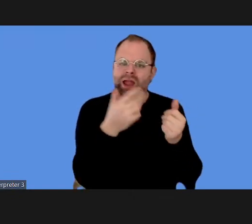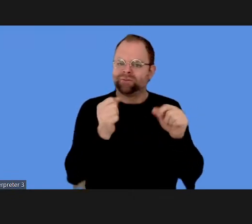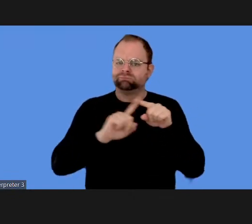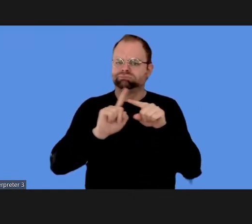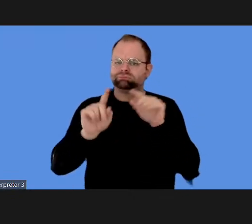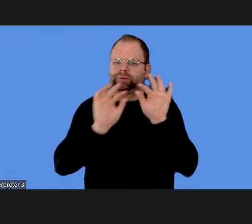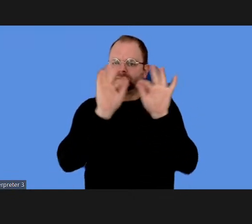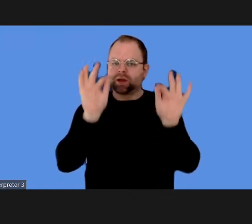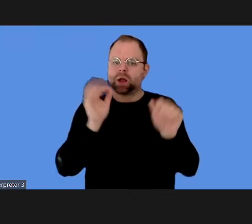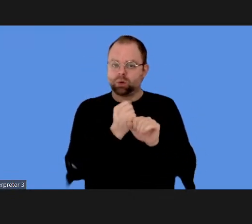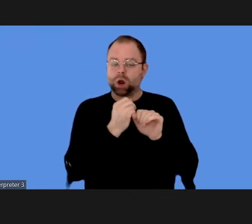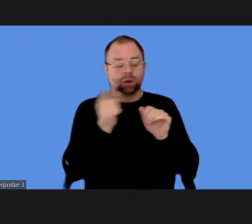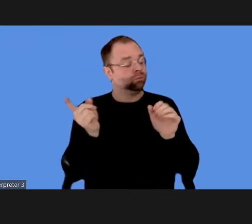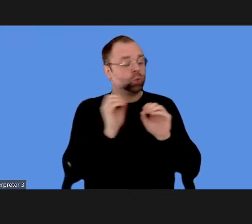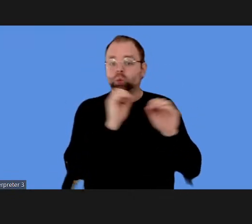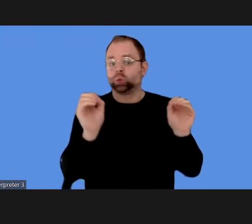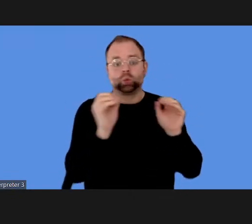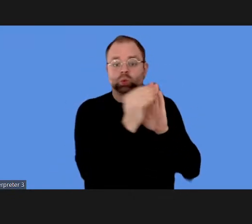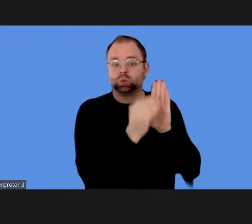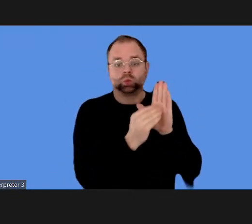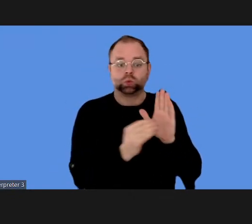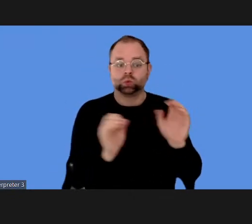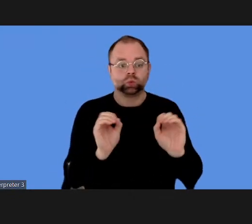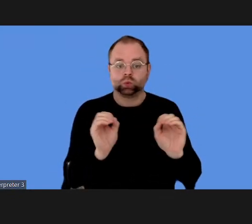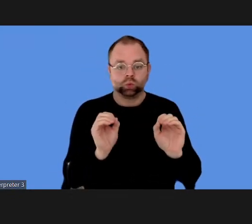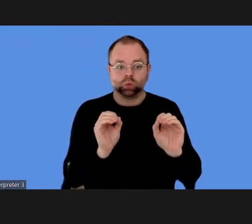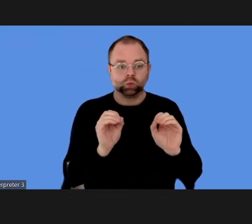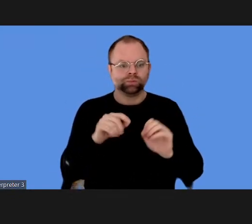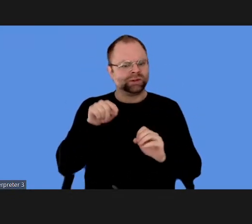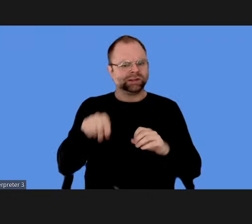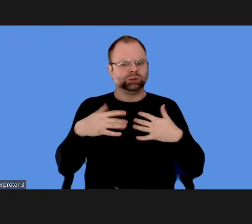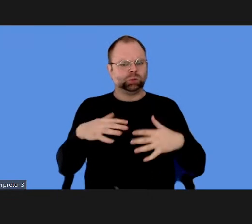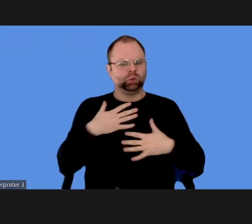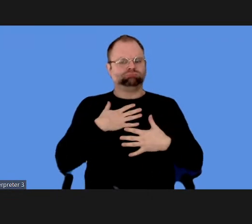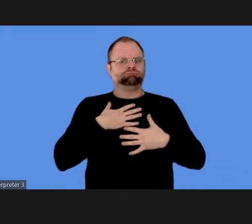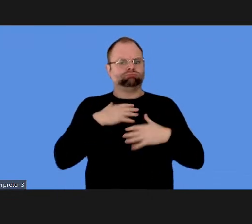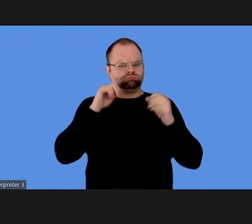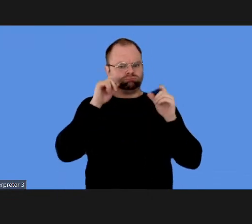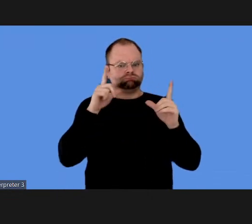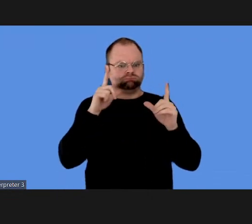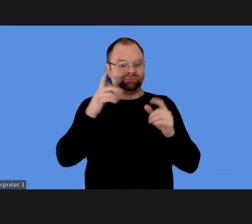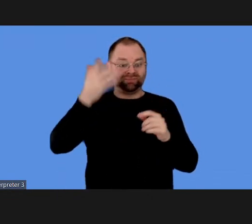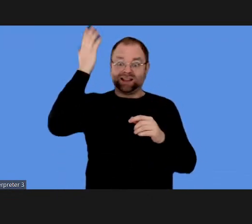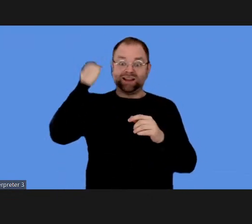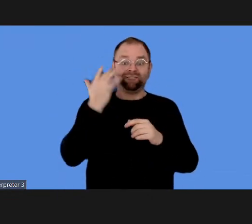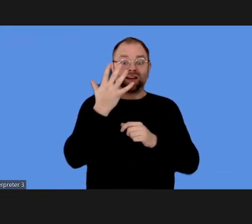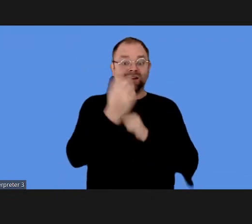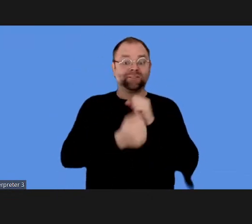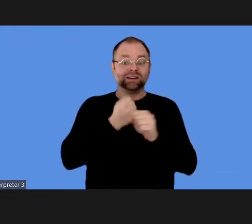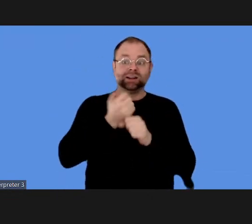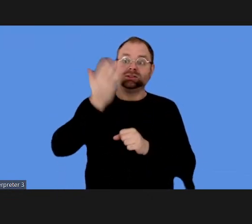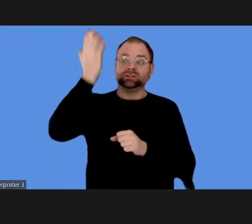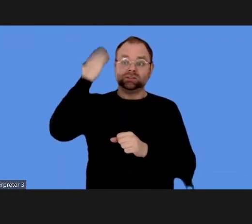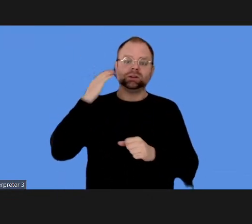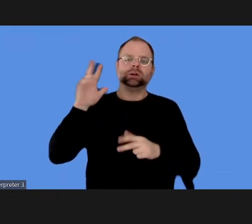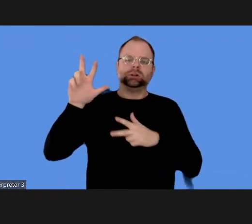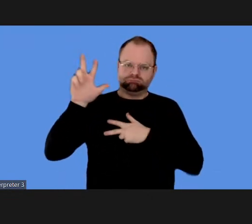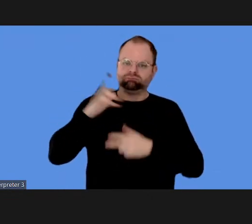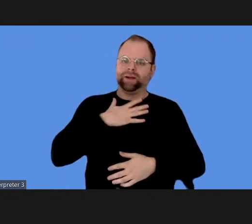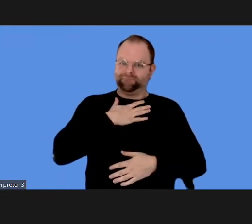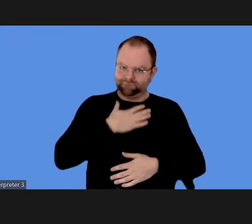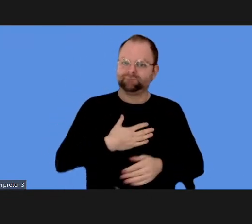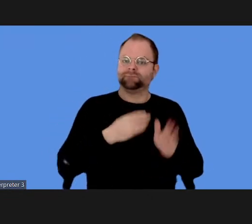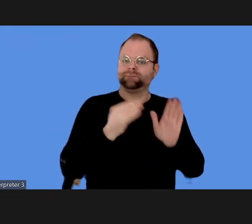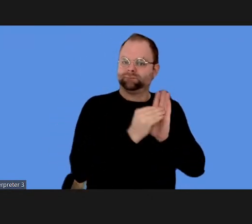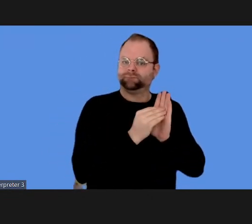resources externally. But from a domestic sense, in our budgeting system, we have no framework in